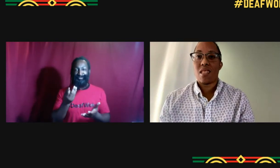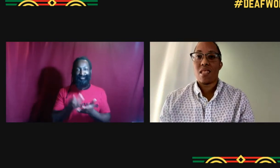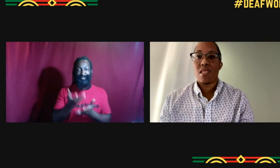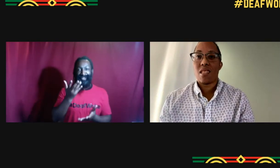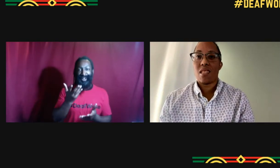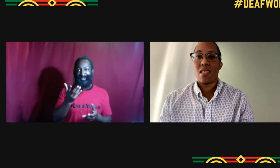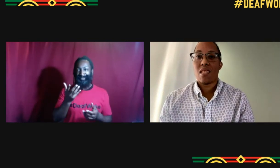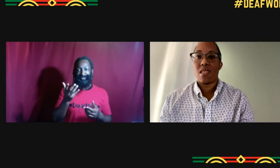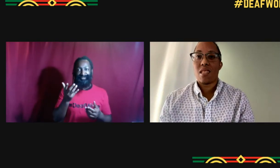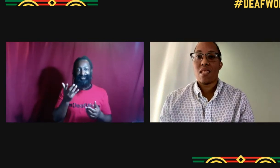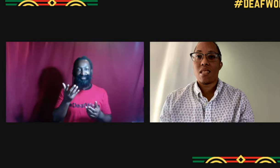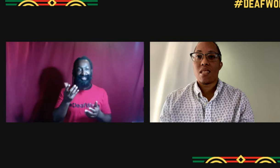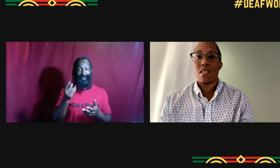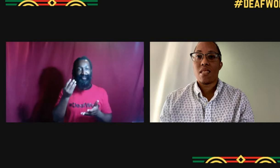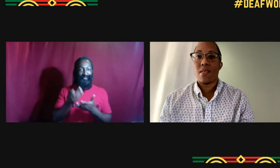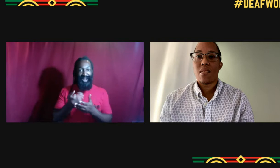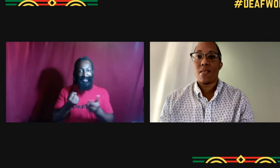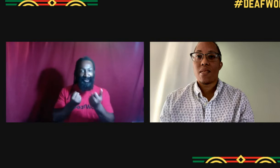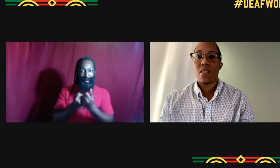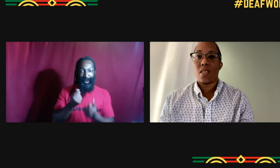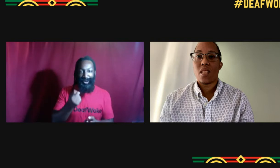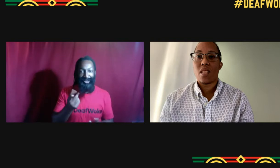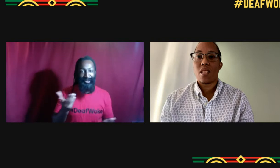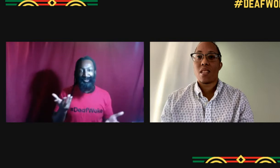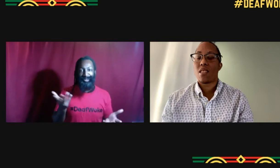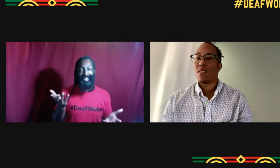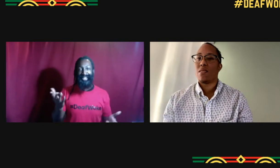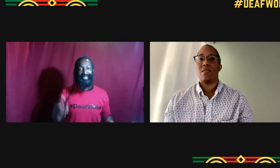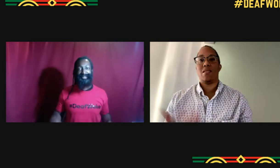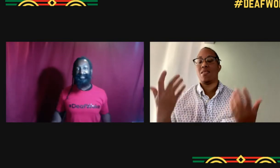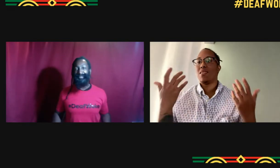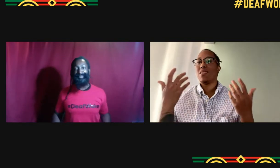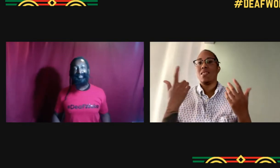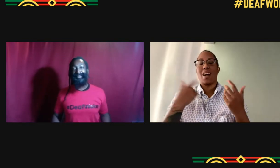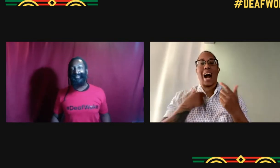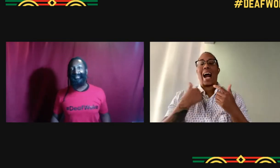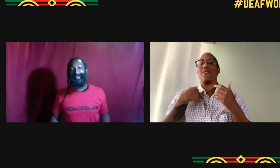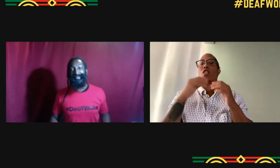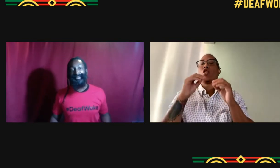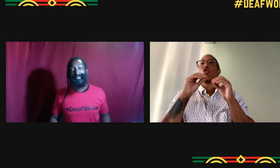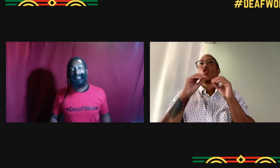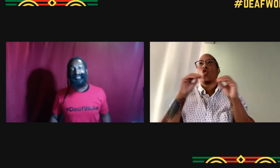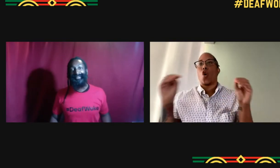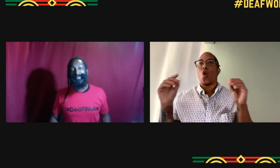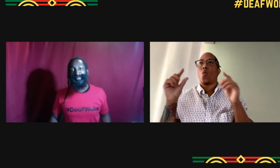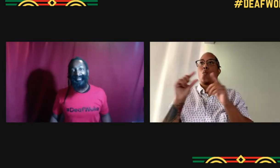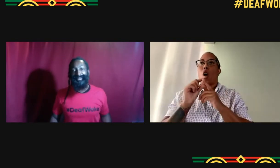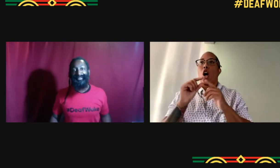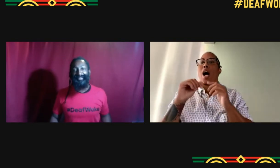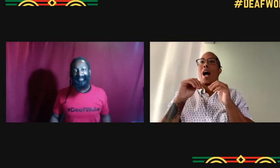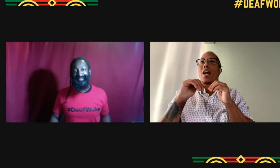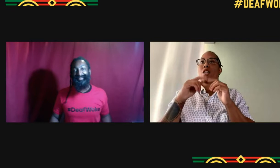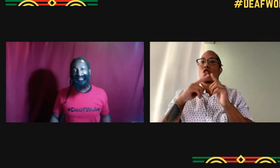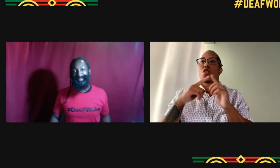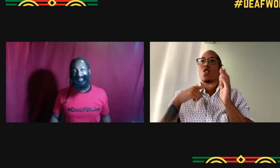You know, what would you like to say to the people who supported you, who poured in those